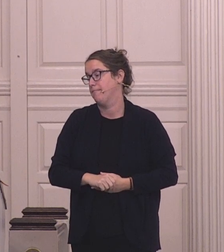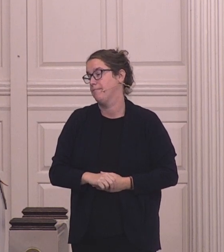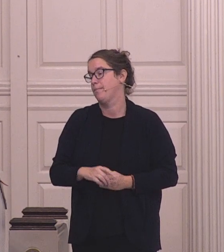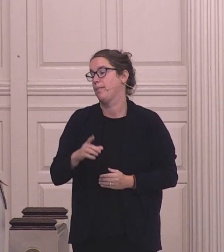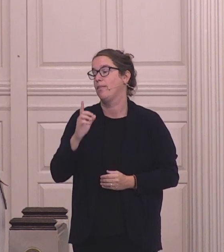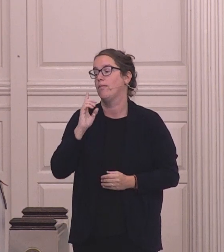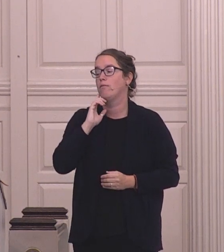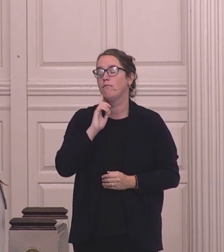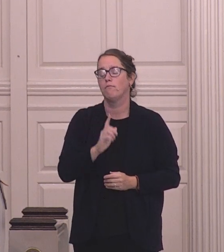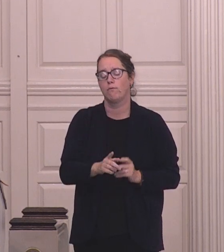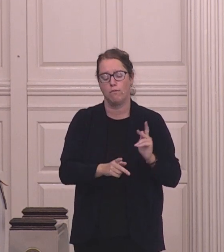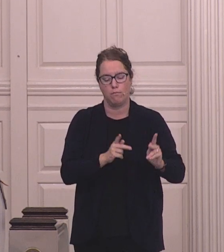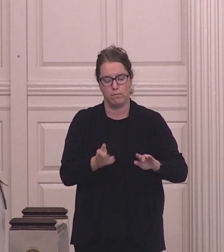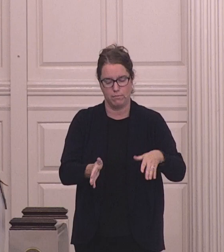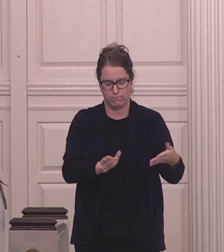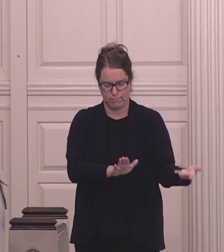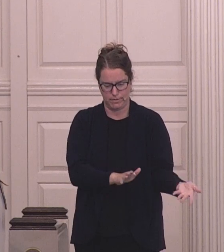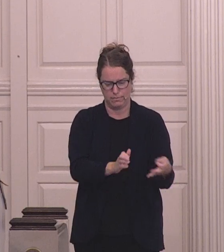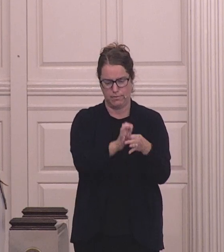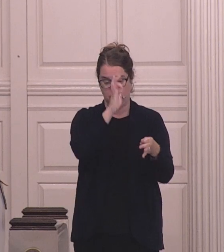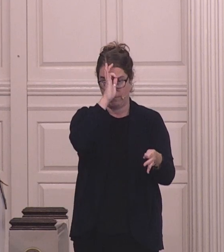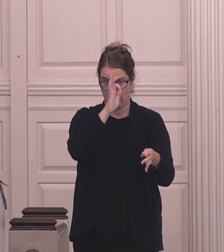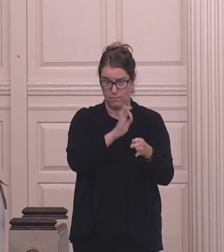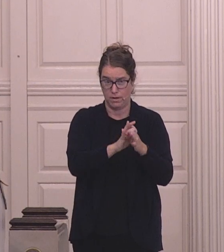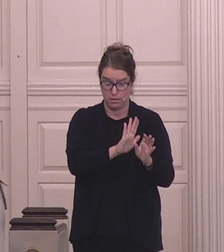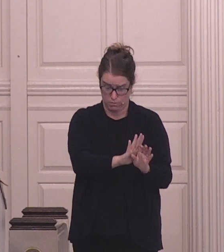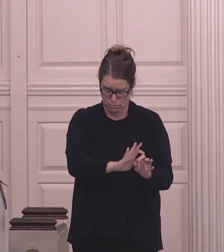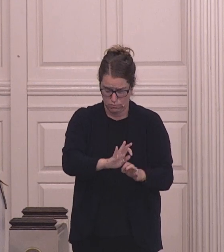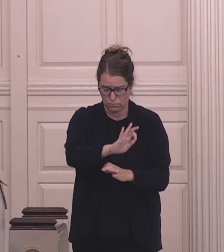And for the repose of the souls of the faithfully departed,